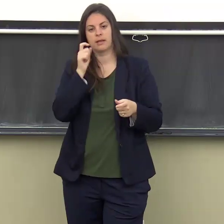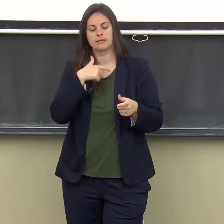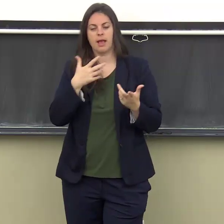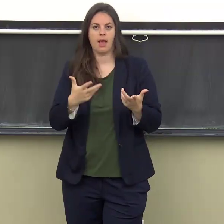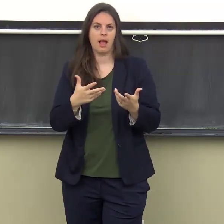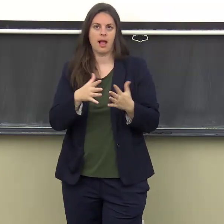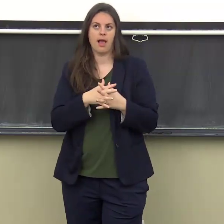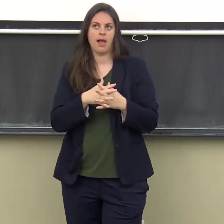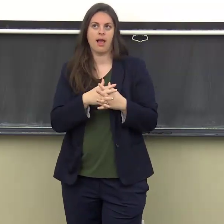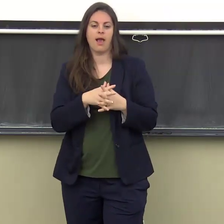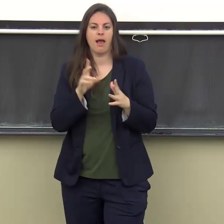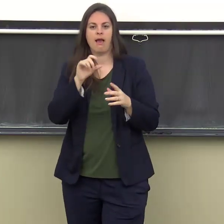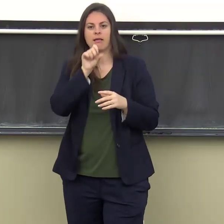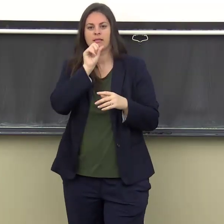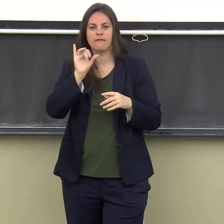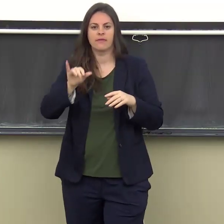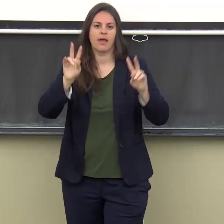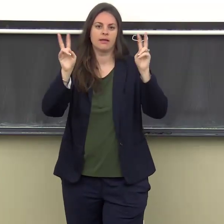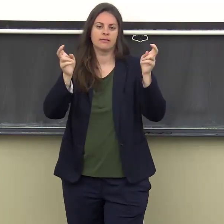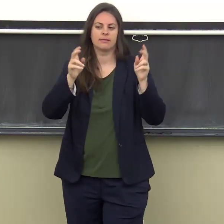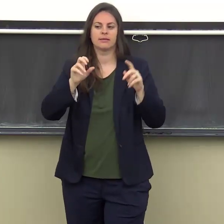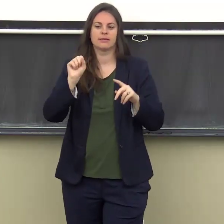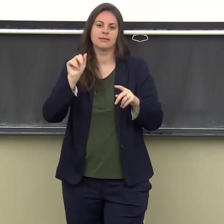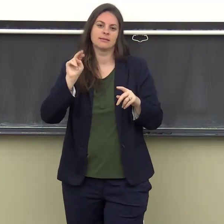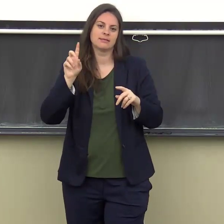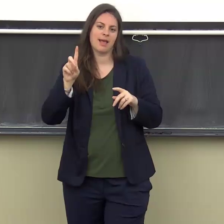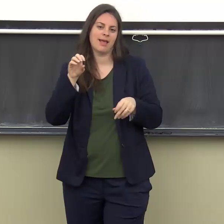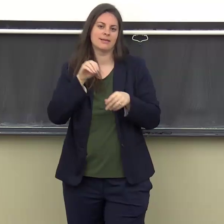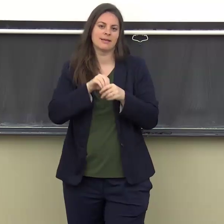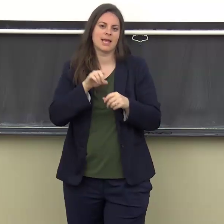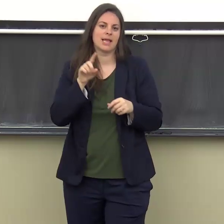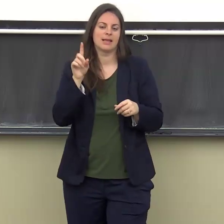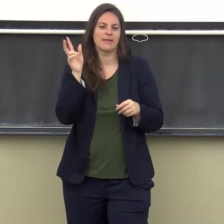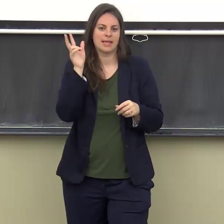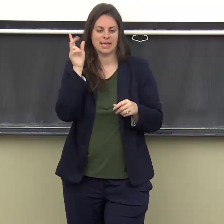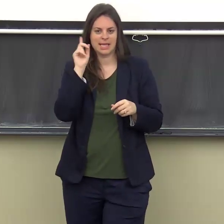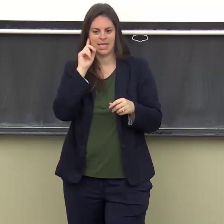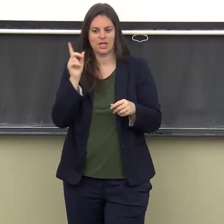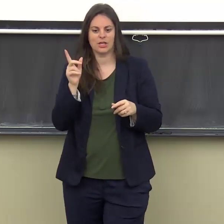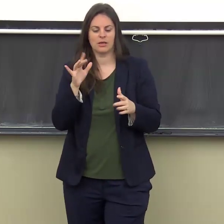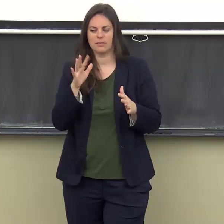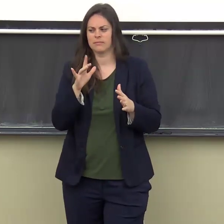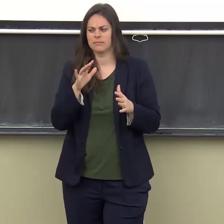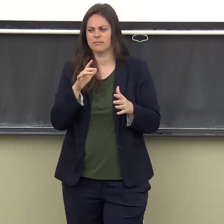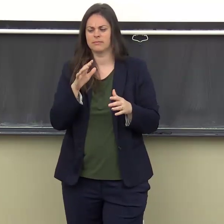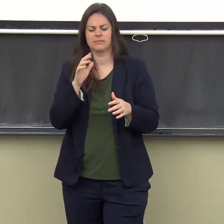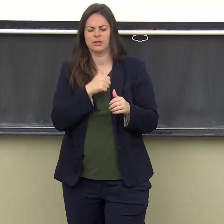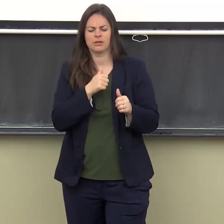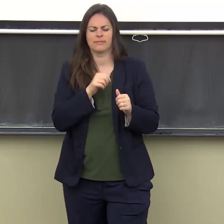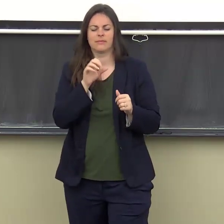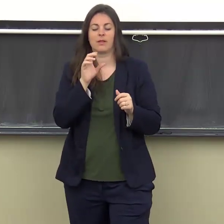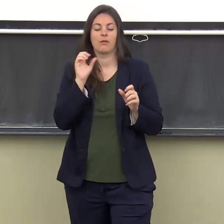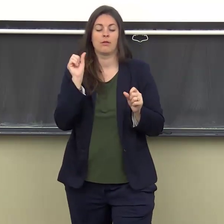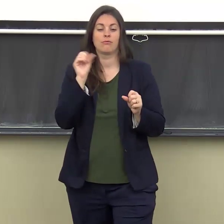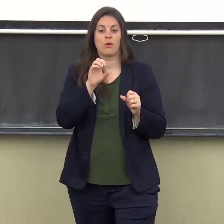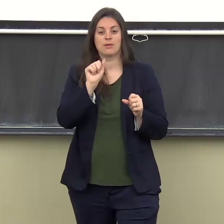love sand in the gears. I think right now, even though it's unsatisfying, just throwing sand in the gears of some of the adoption is